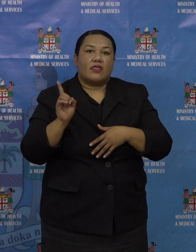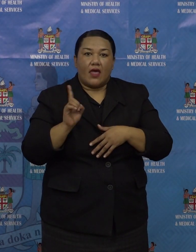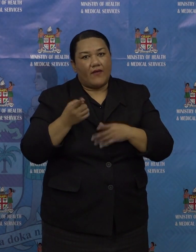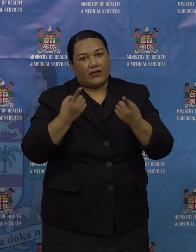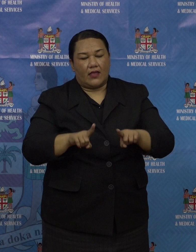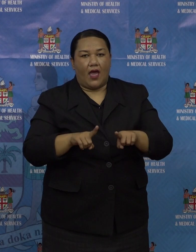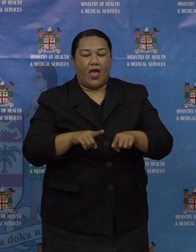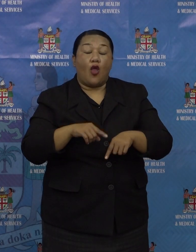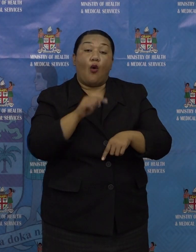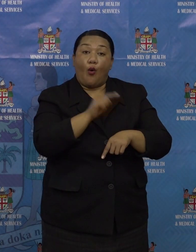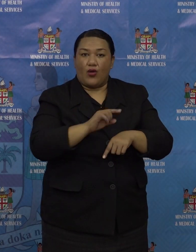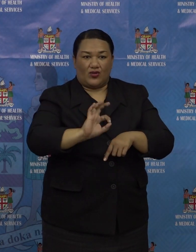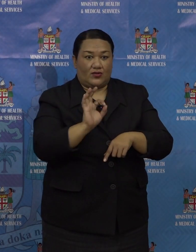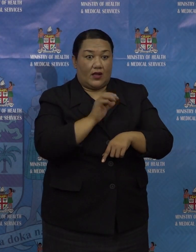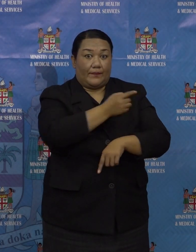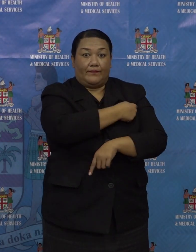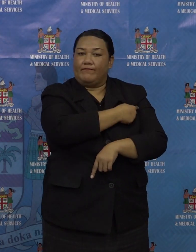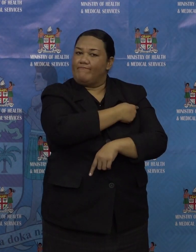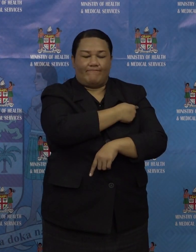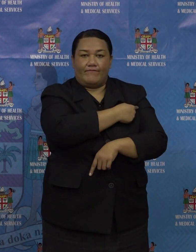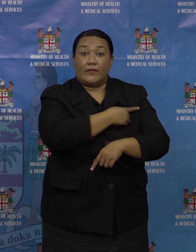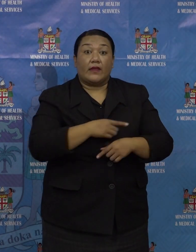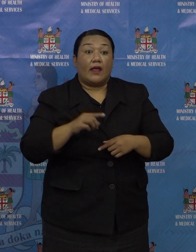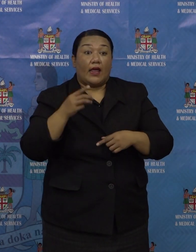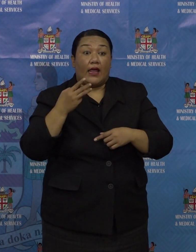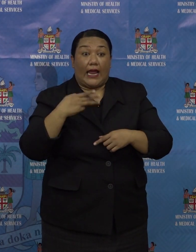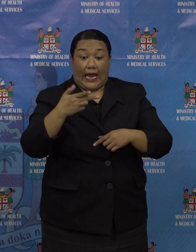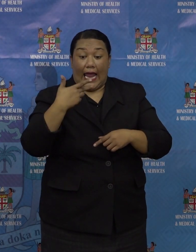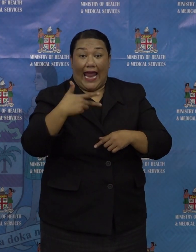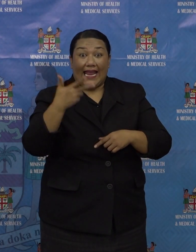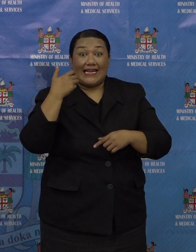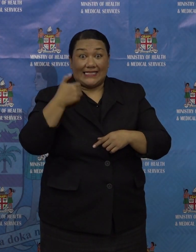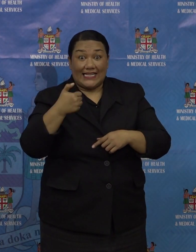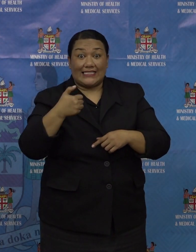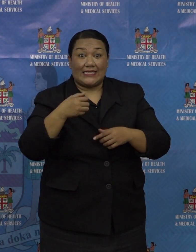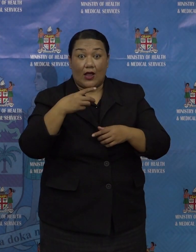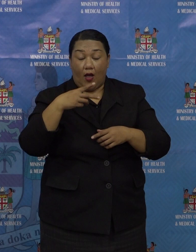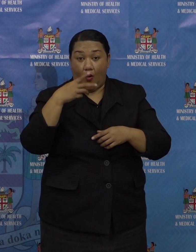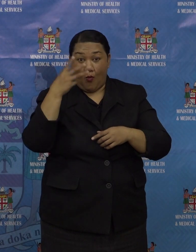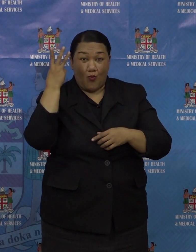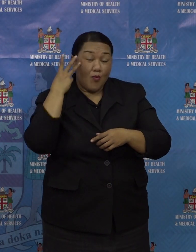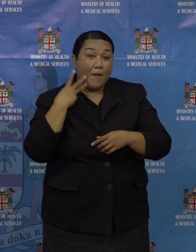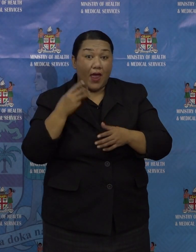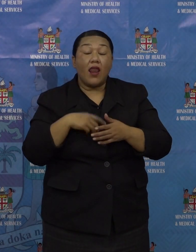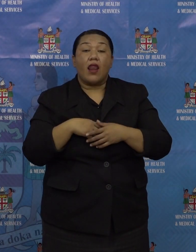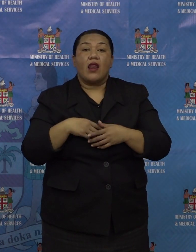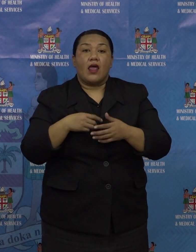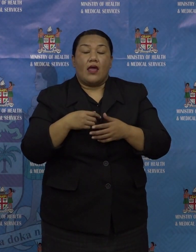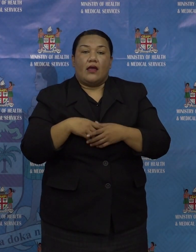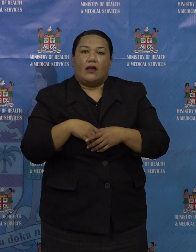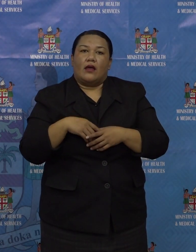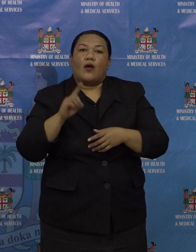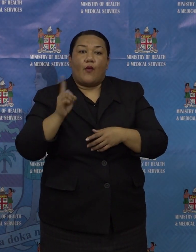7th COVID-19 death to report is an 86-year-old woman, also from Bar. She was declared dead on arrival by the attending